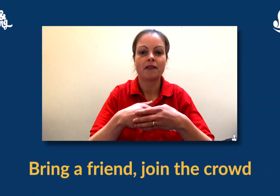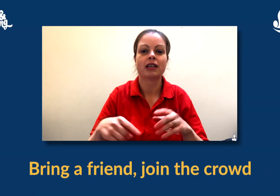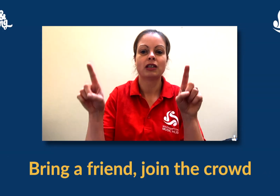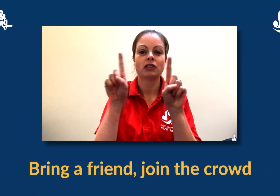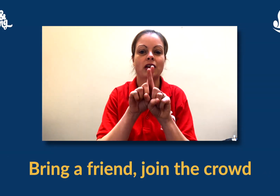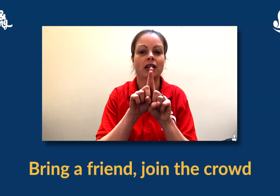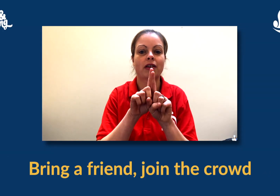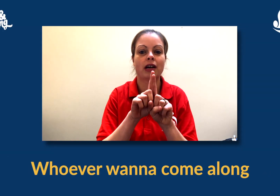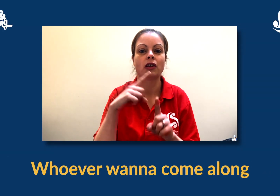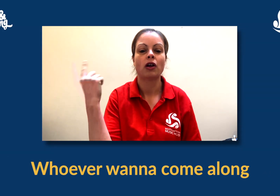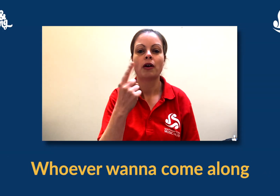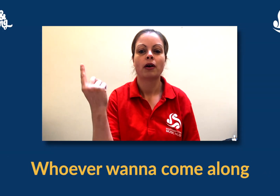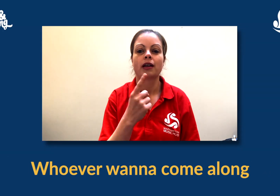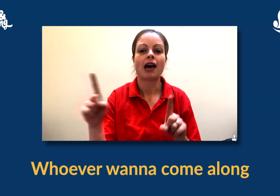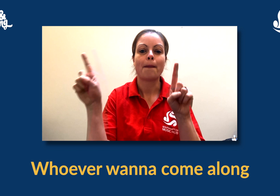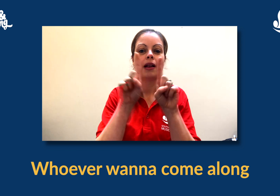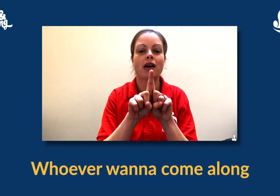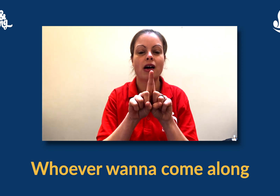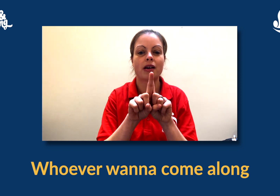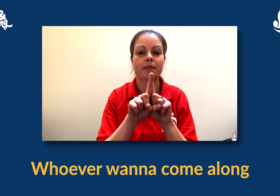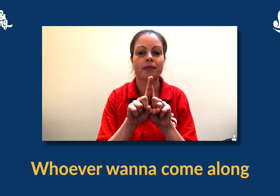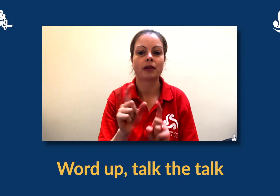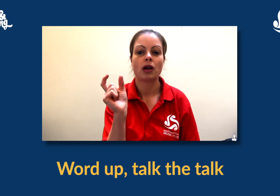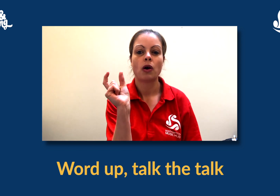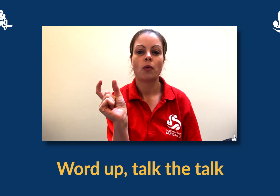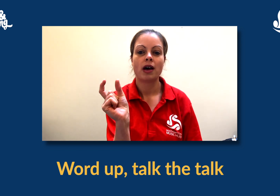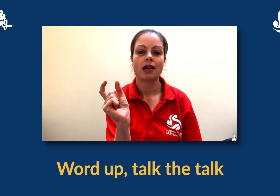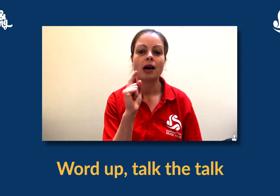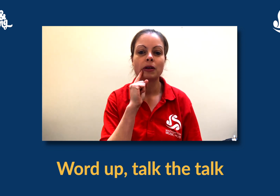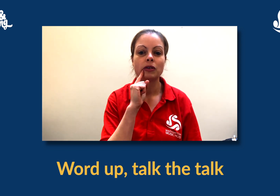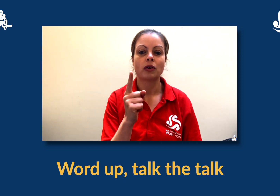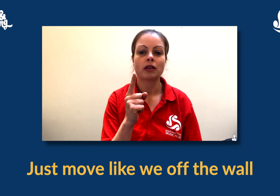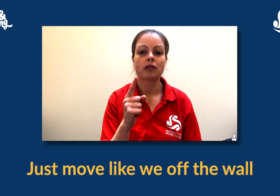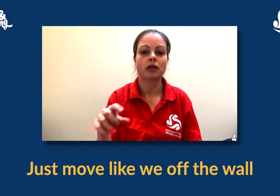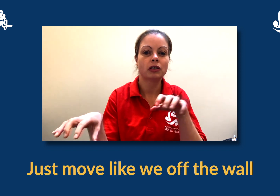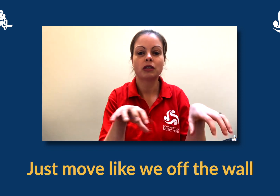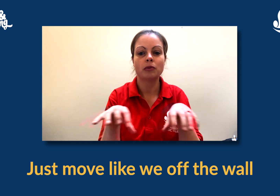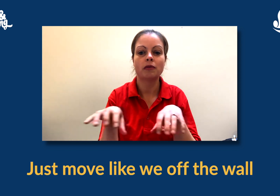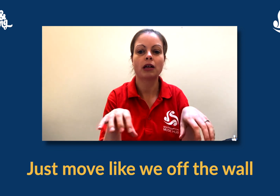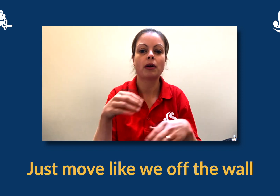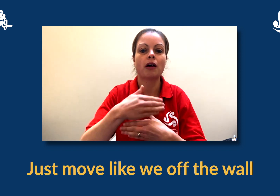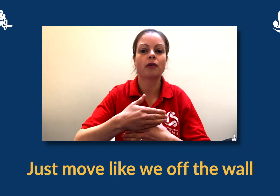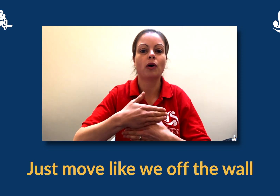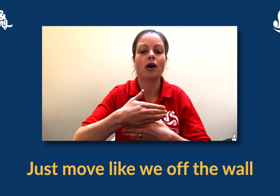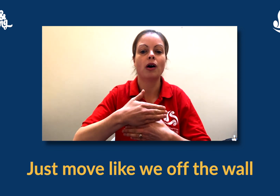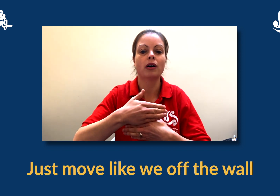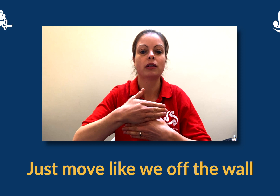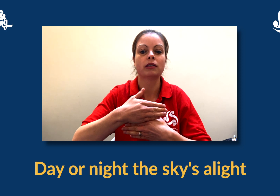Bring a friend, join the crowd. Whoever wanna come along. Word up, talk, just move right up